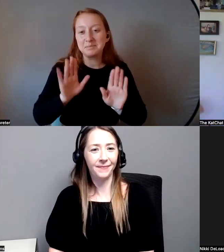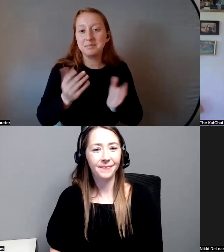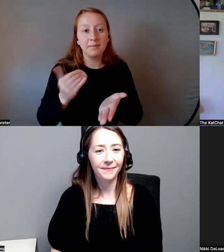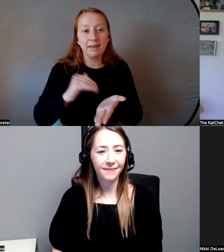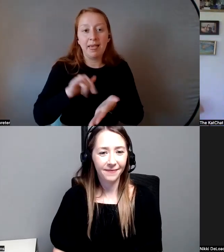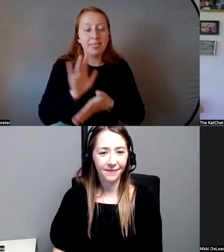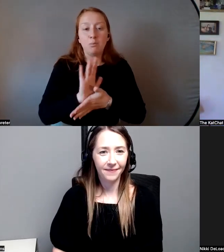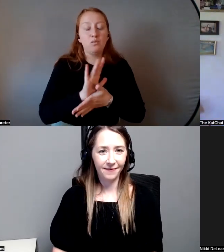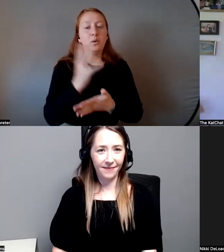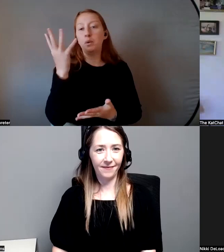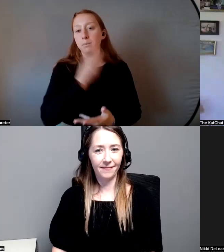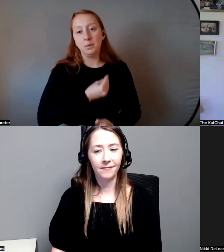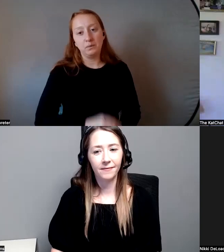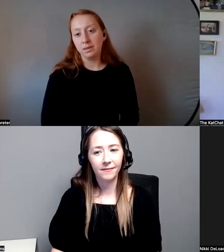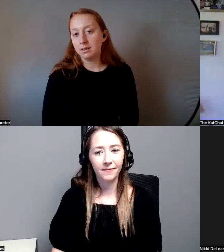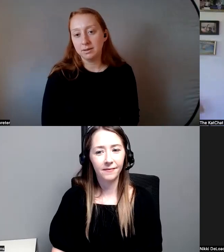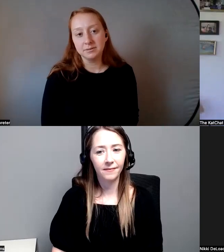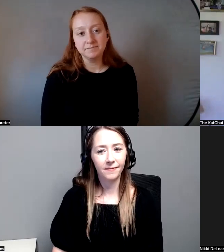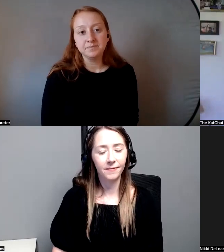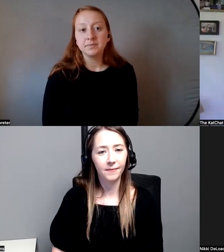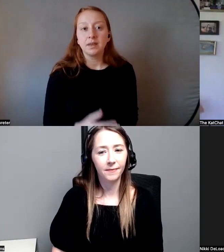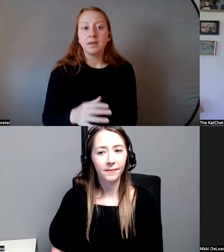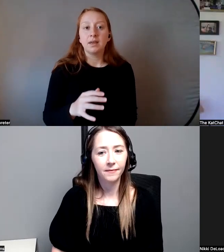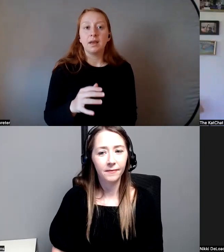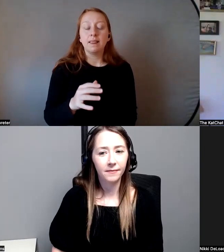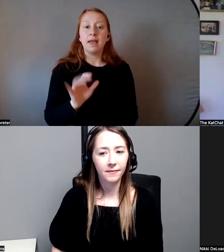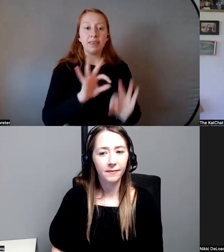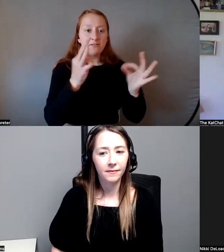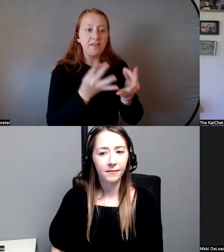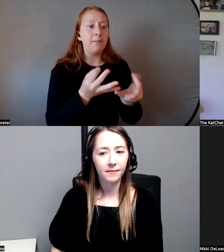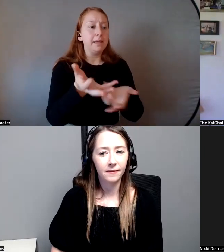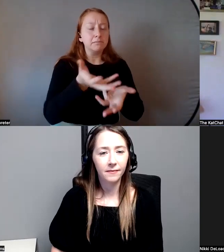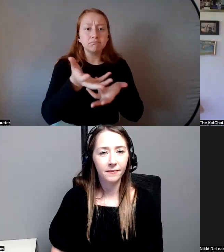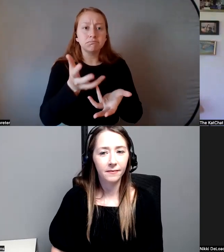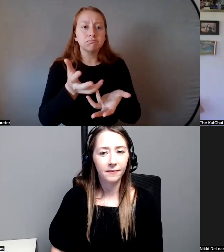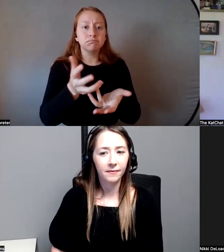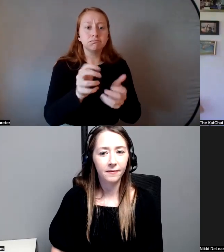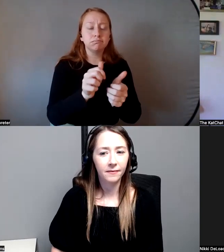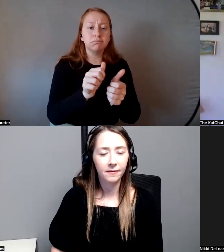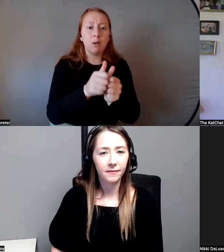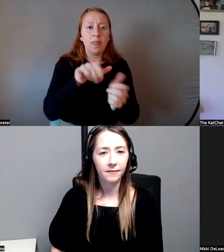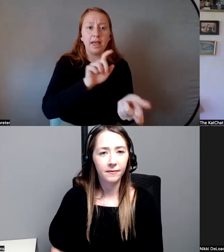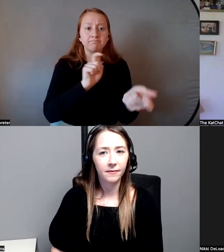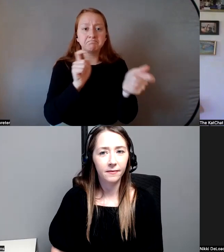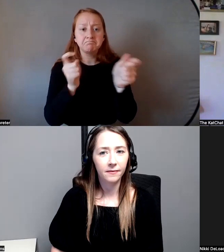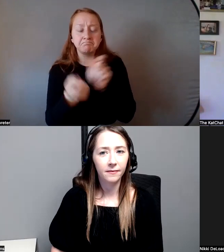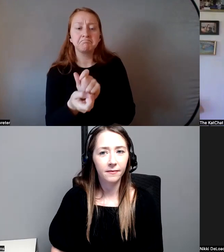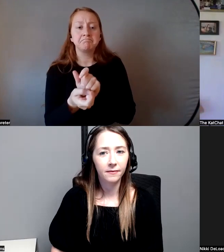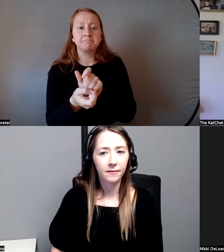very beautiful movie, and I just really like how the family dynamic changed